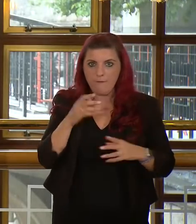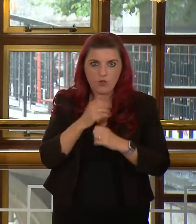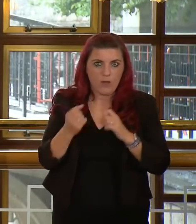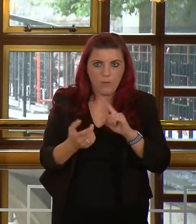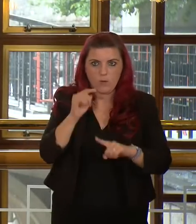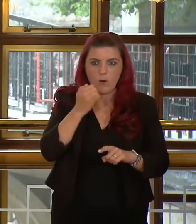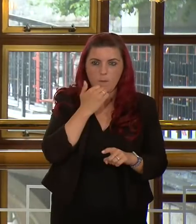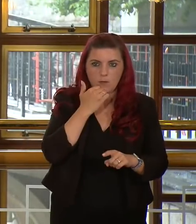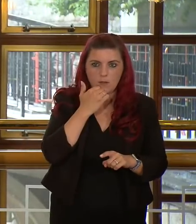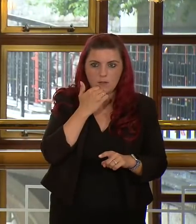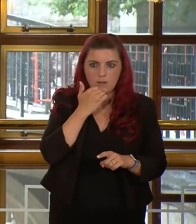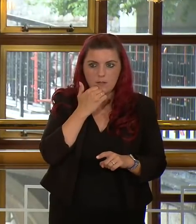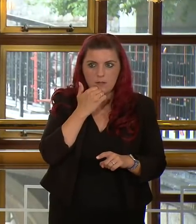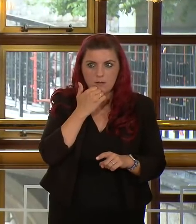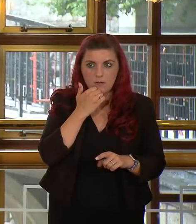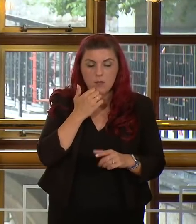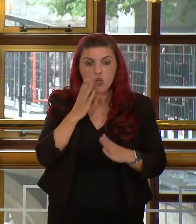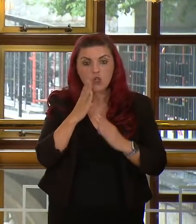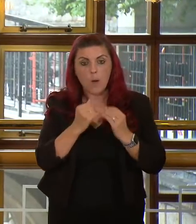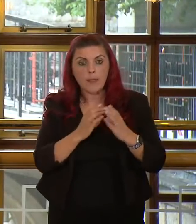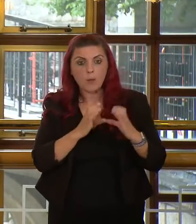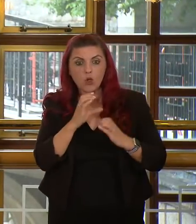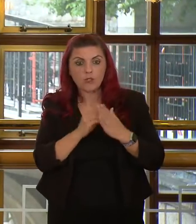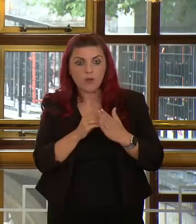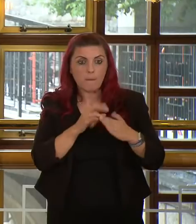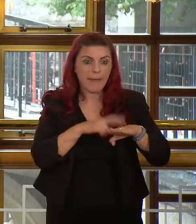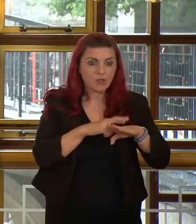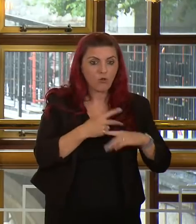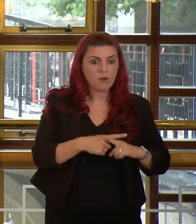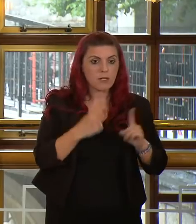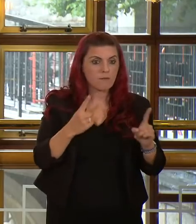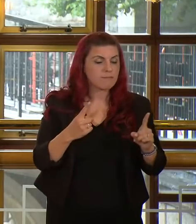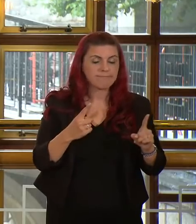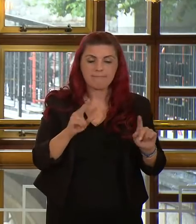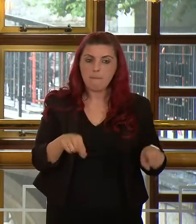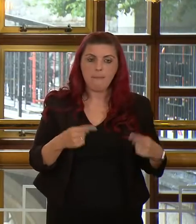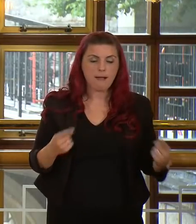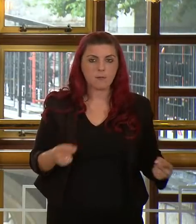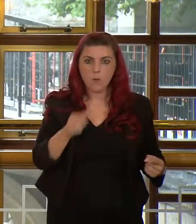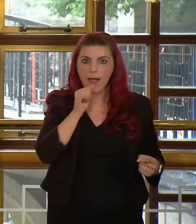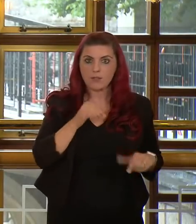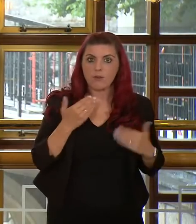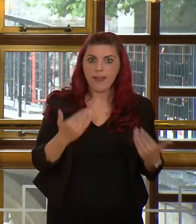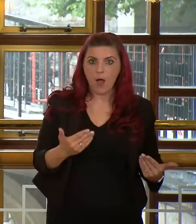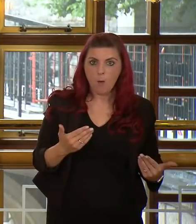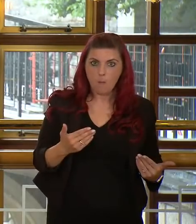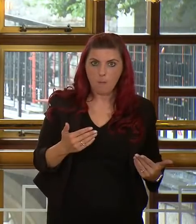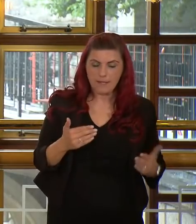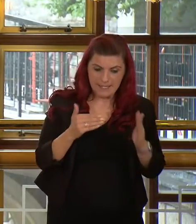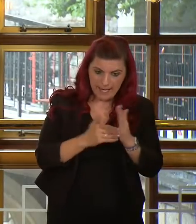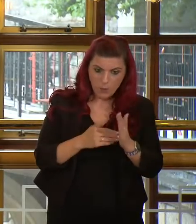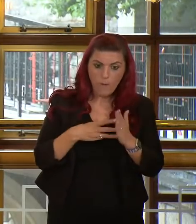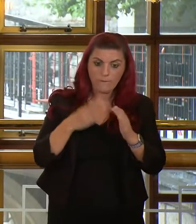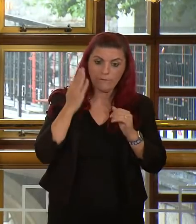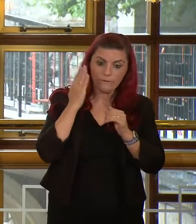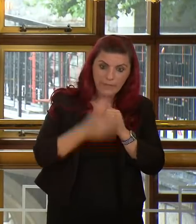could have done differently or could have done better? That's impossible to answer now for certain. I do think when this is all over, we're going to need to have